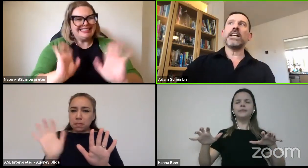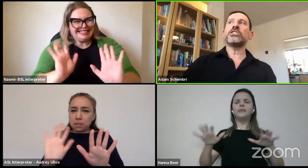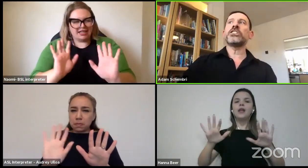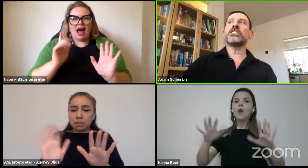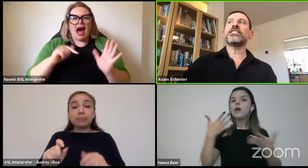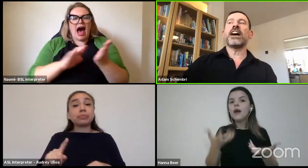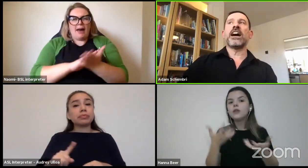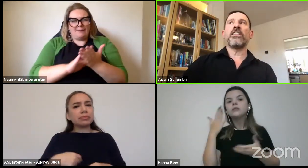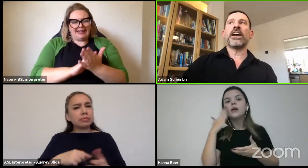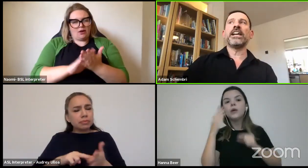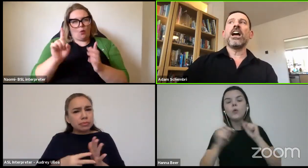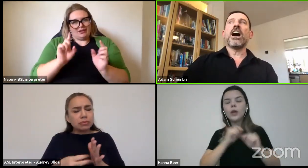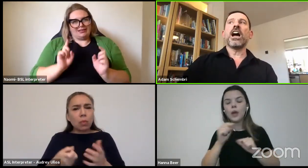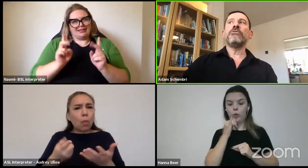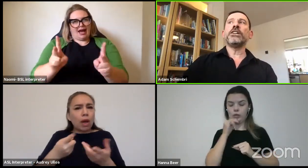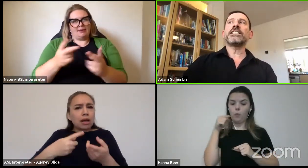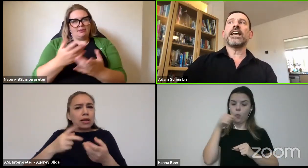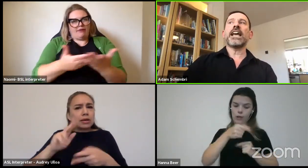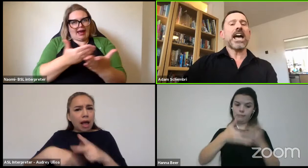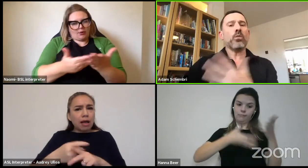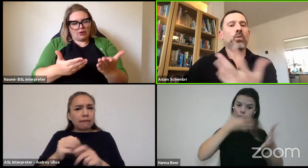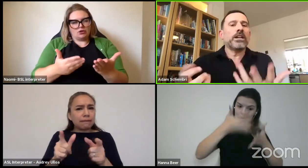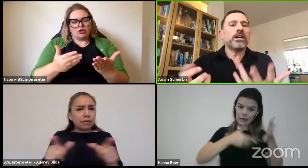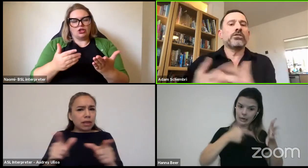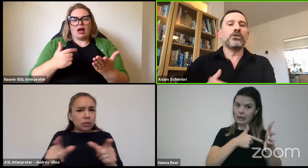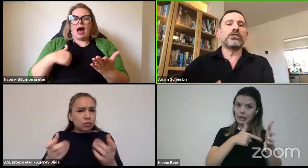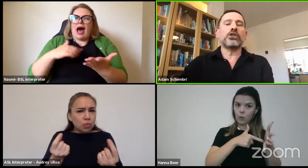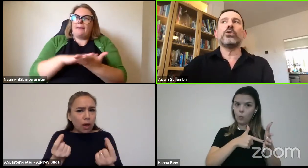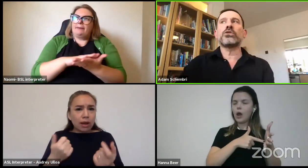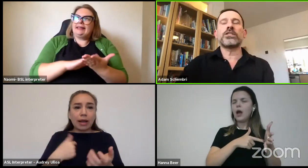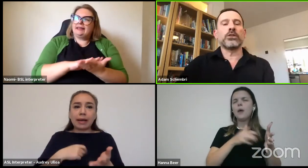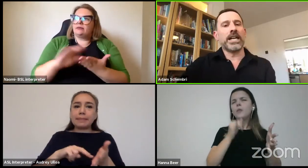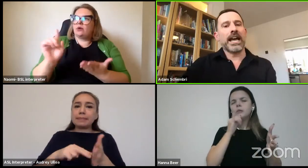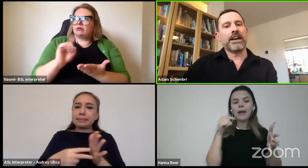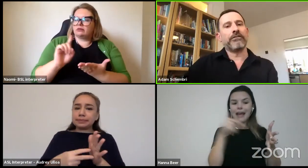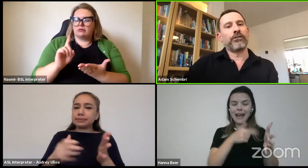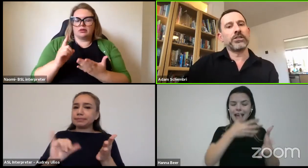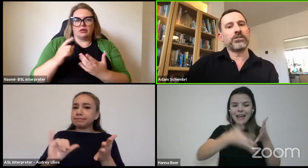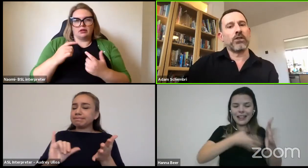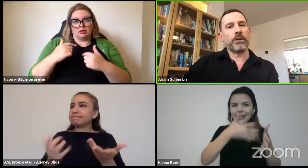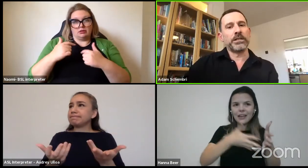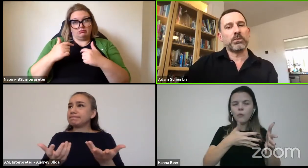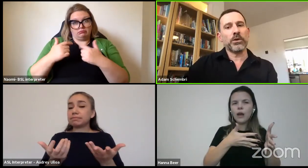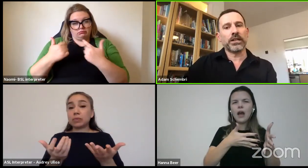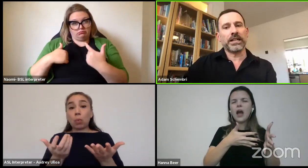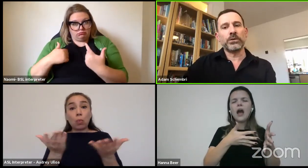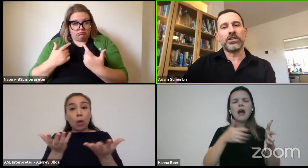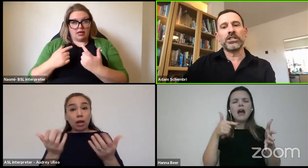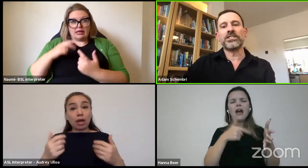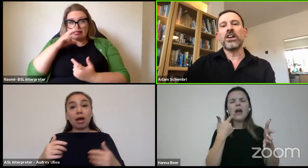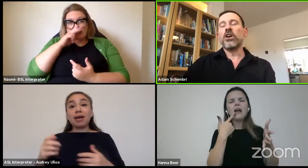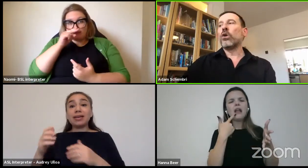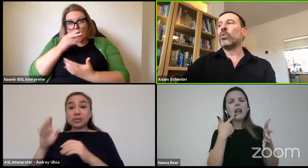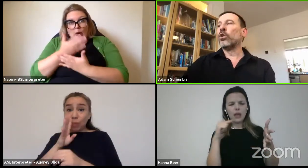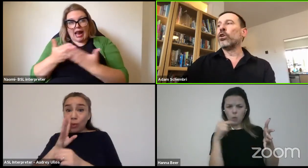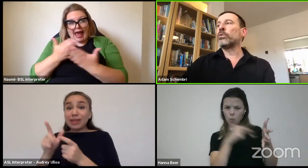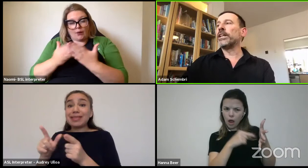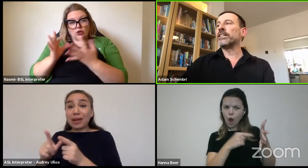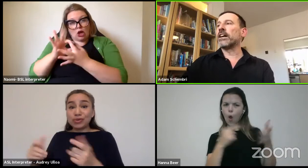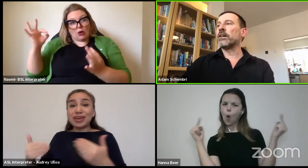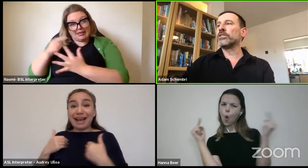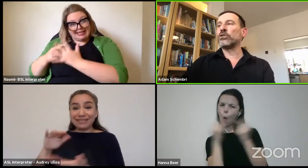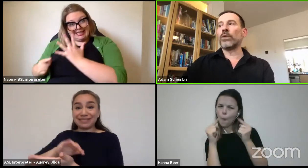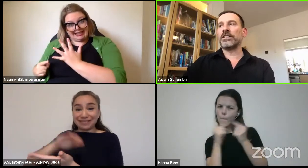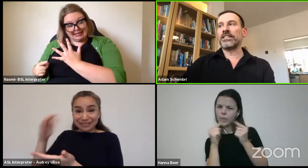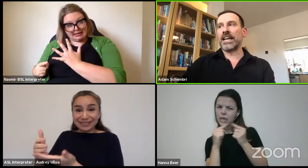of languages are they? I'm really saying, how well do the tools that we have for describing spoken languages work when